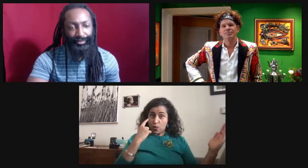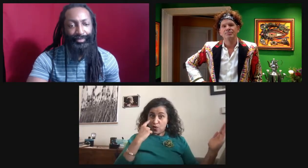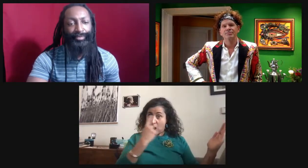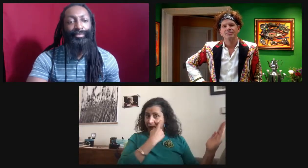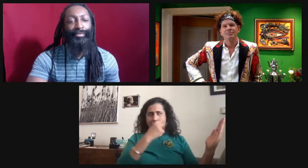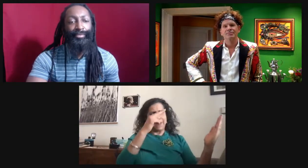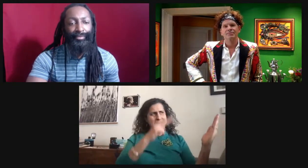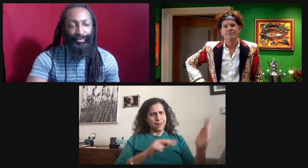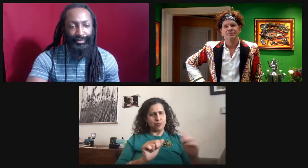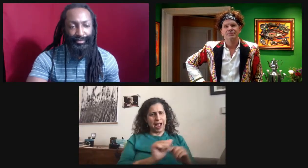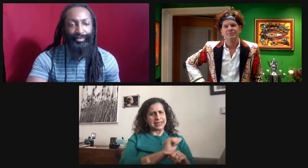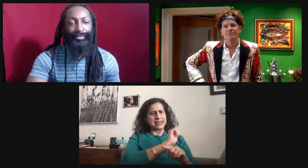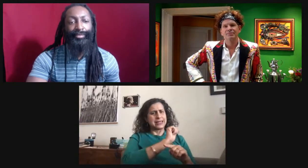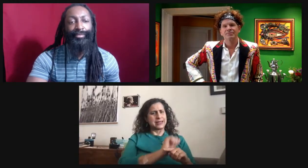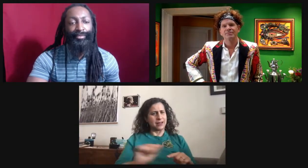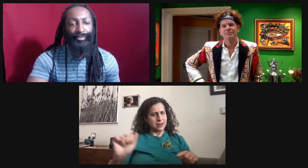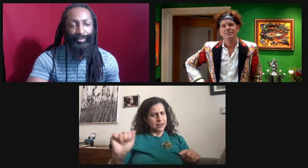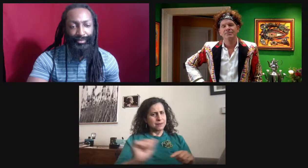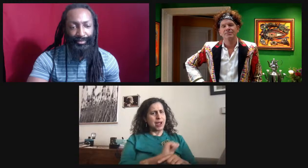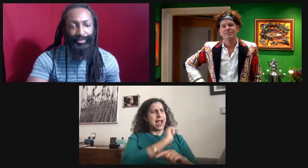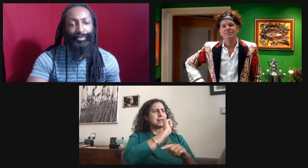Go out into nature. That's my first tip.